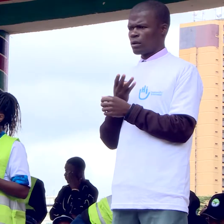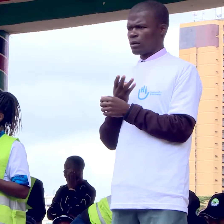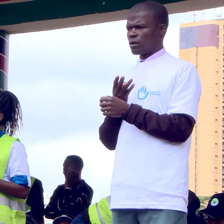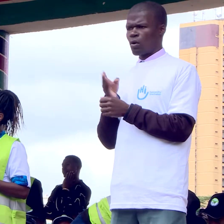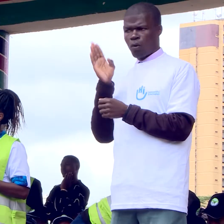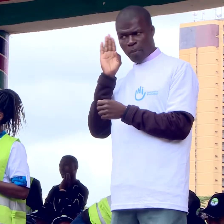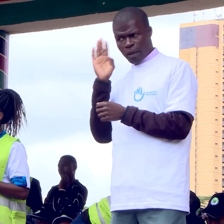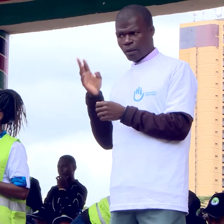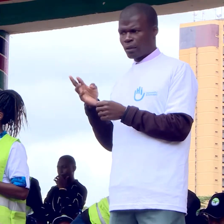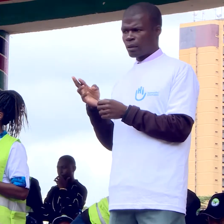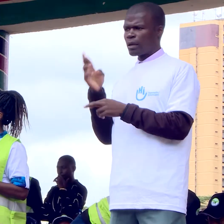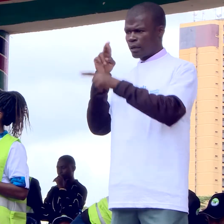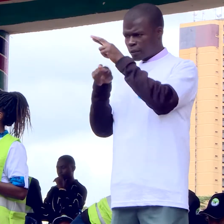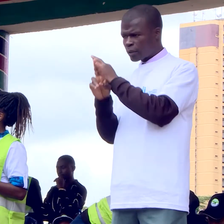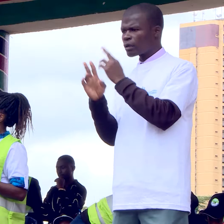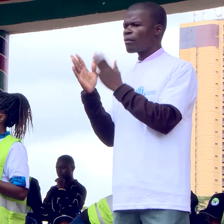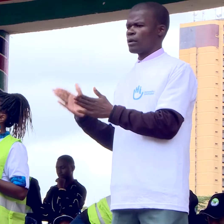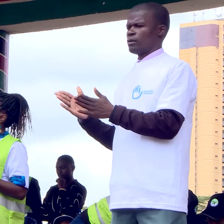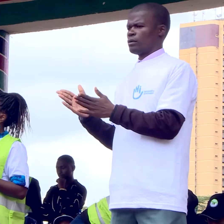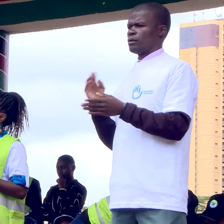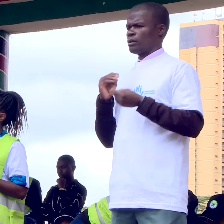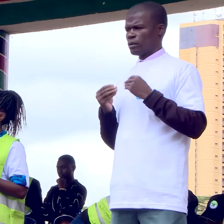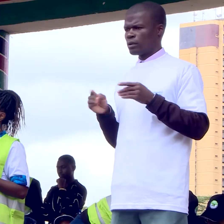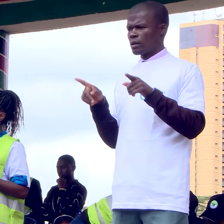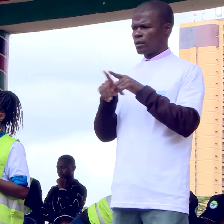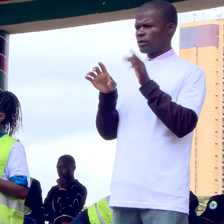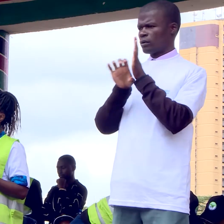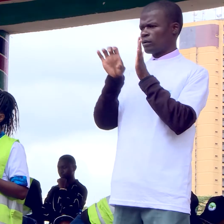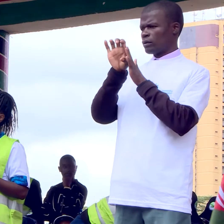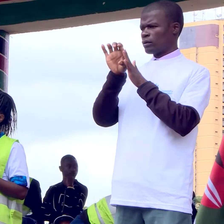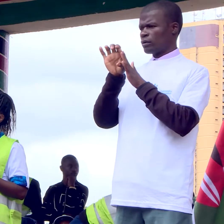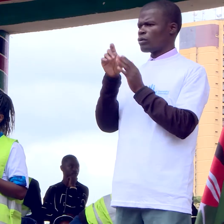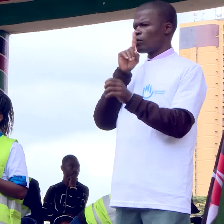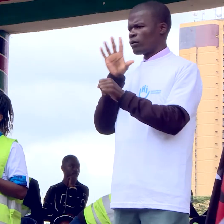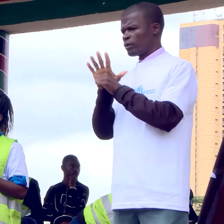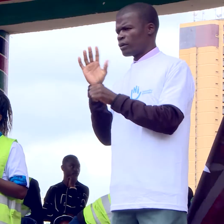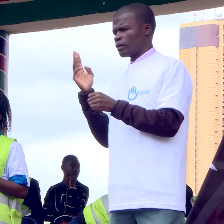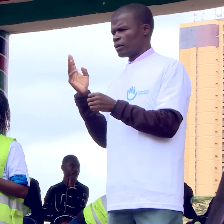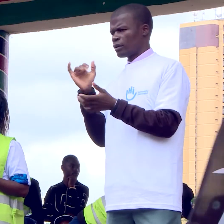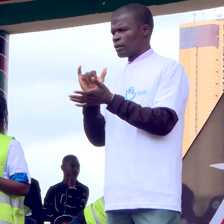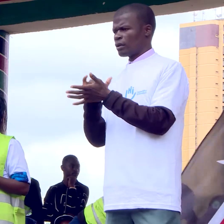respect the rights of persons with disabilities. According to our Constitution, we have promised that we have